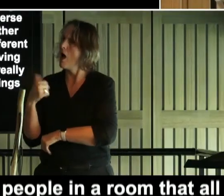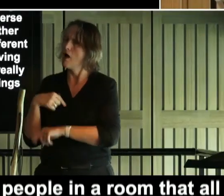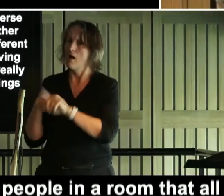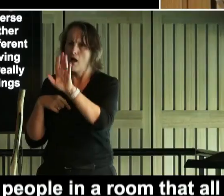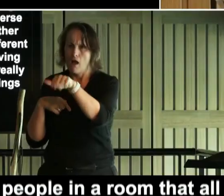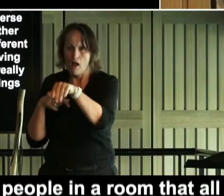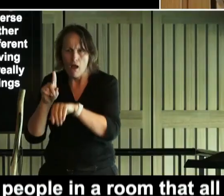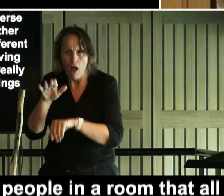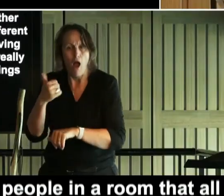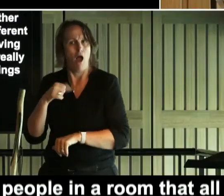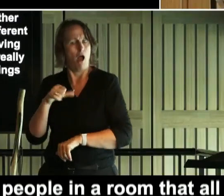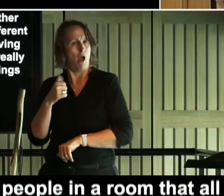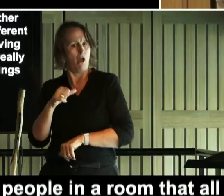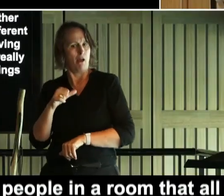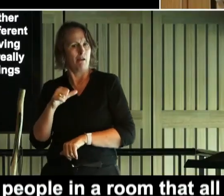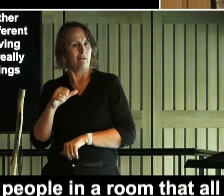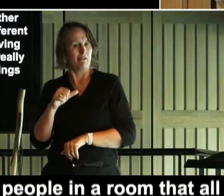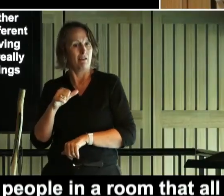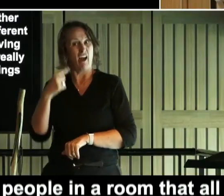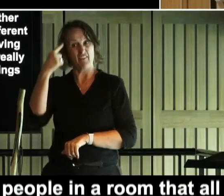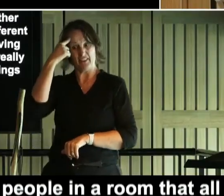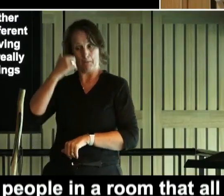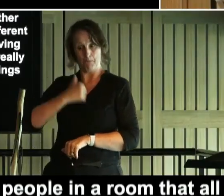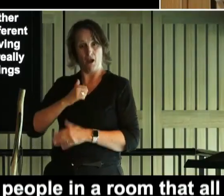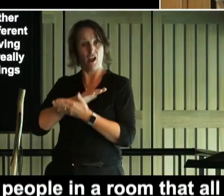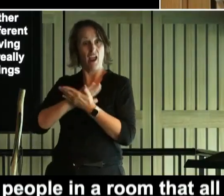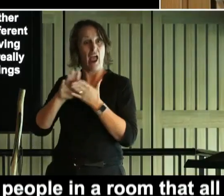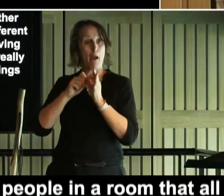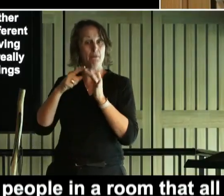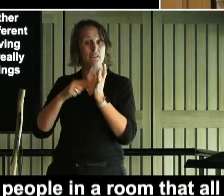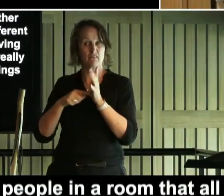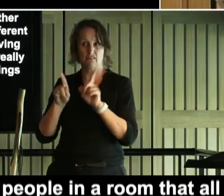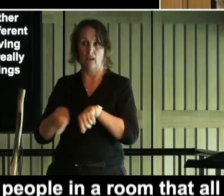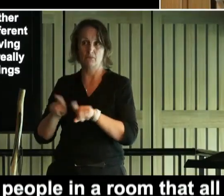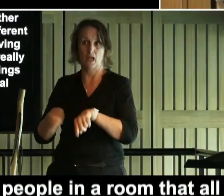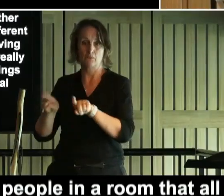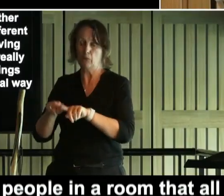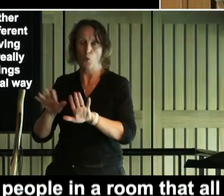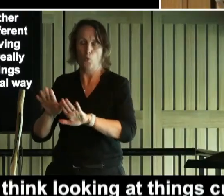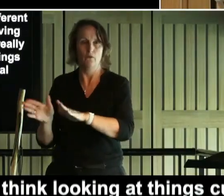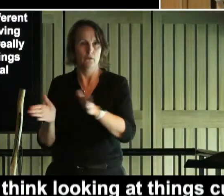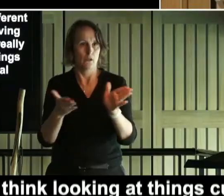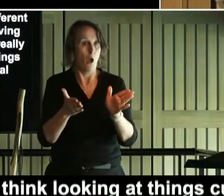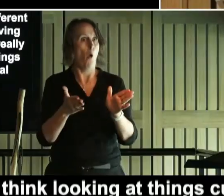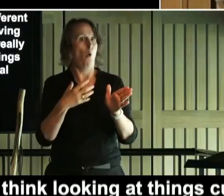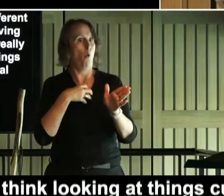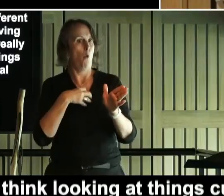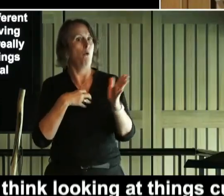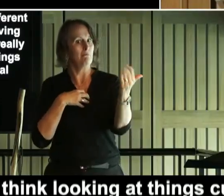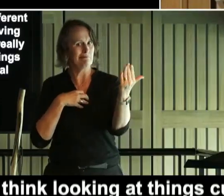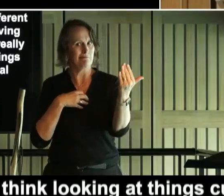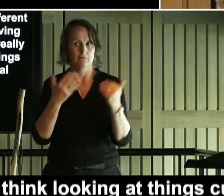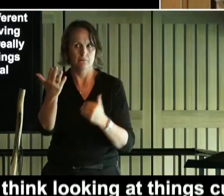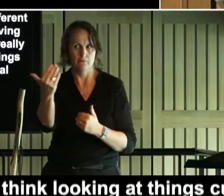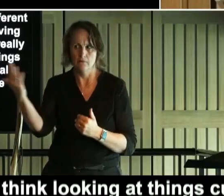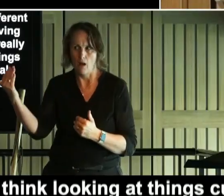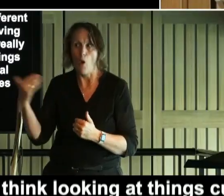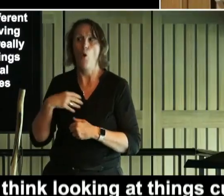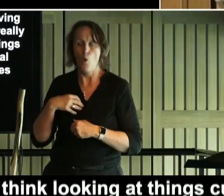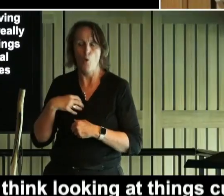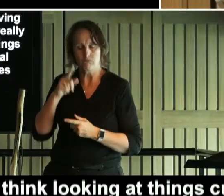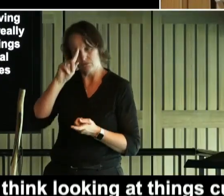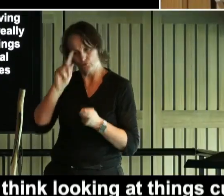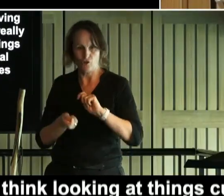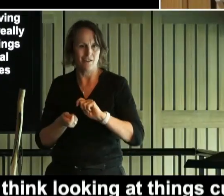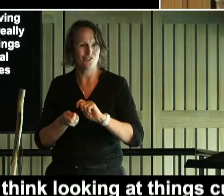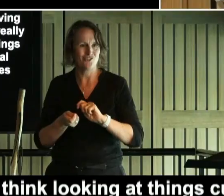think challenging my own habitual ways of thinking and responding to the voices around me and listening to those.